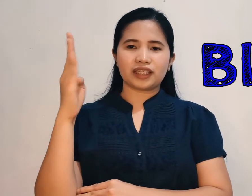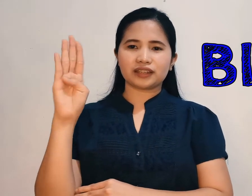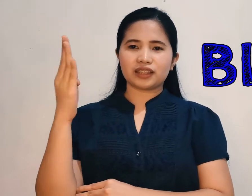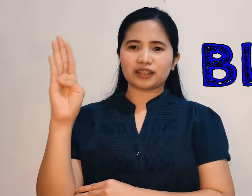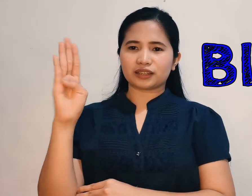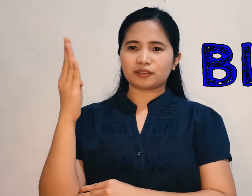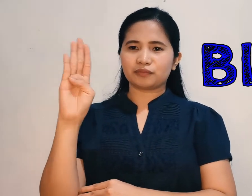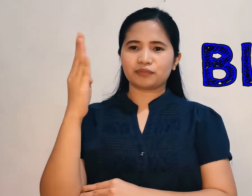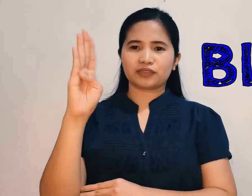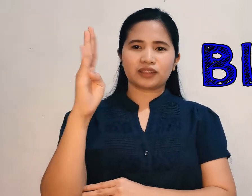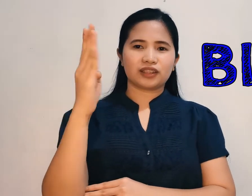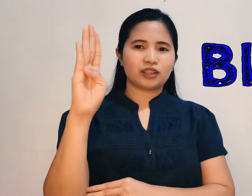like this.